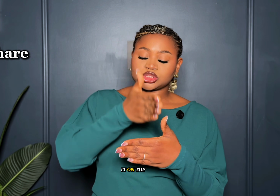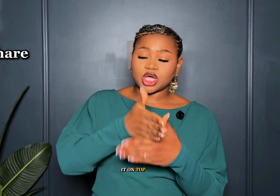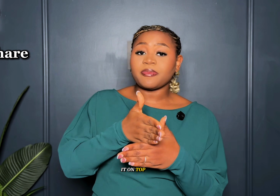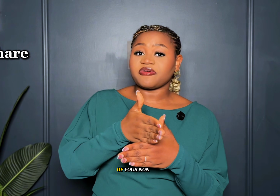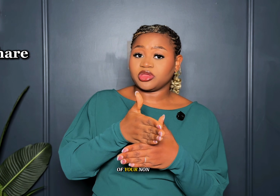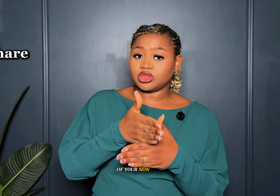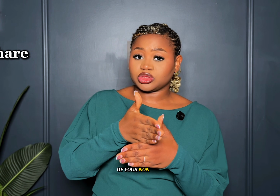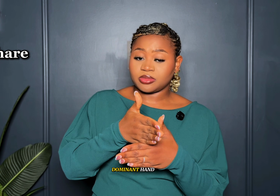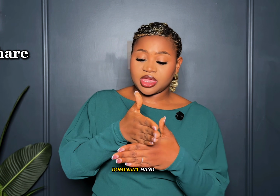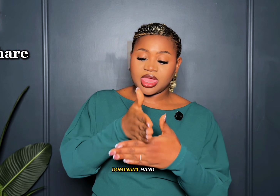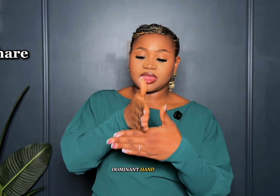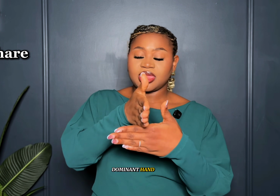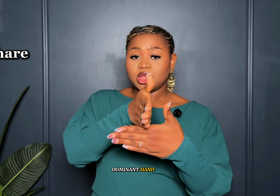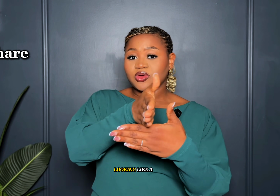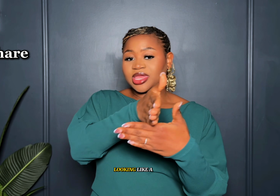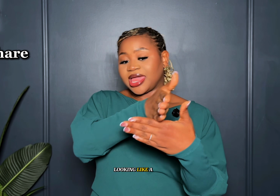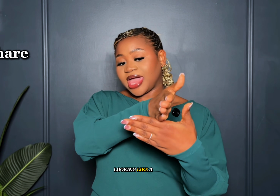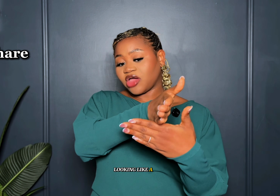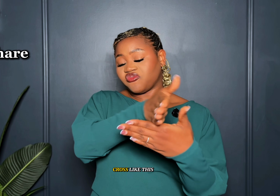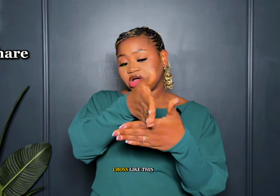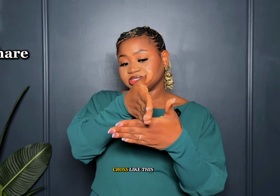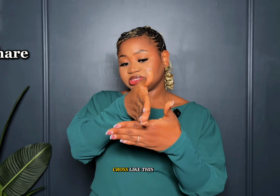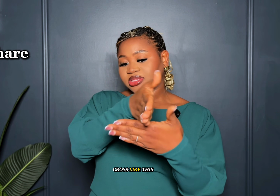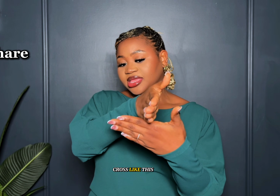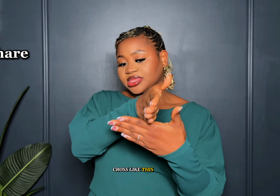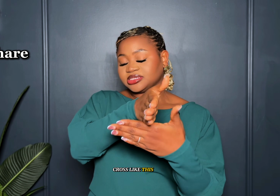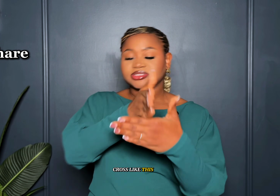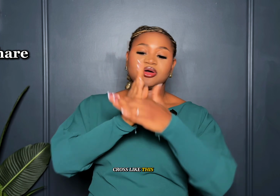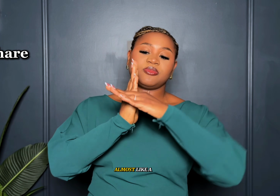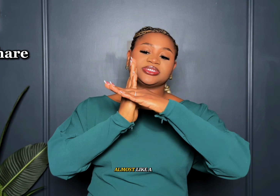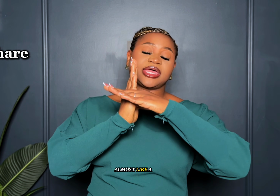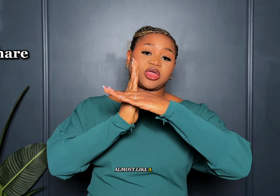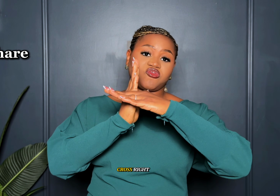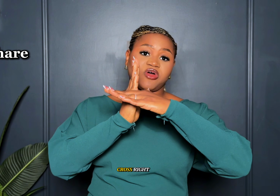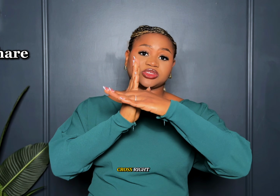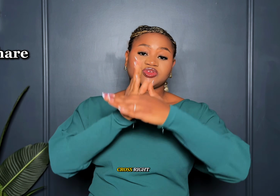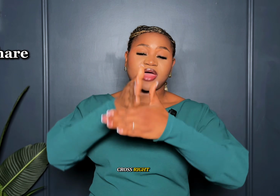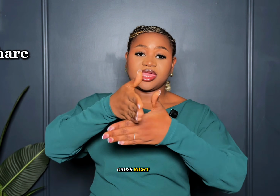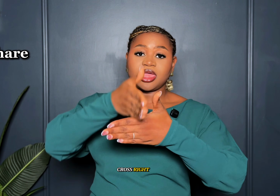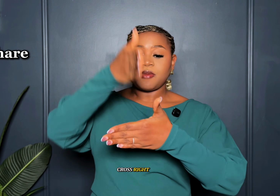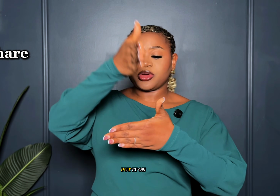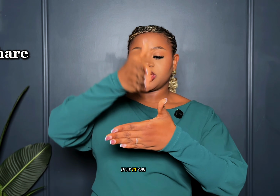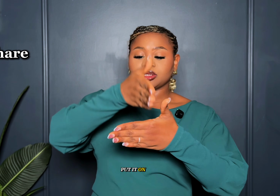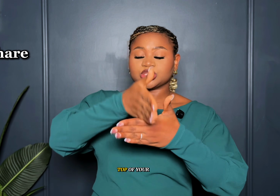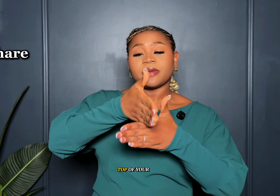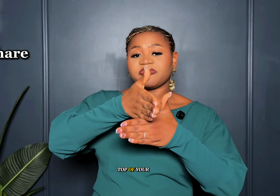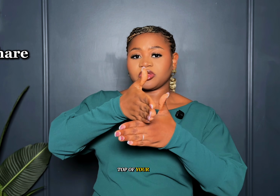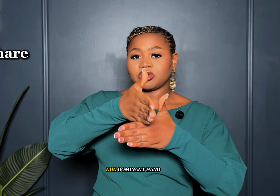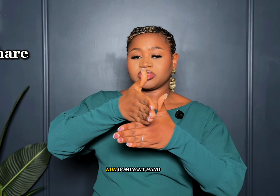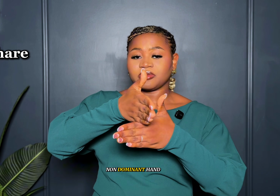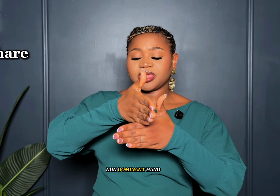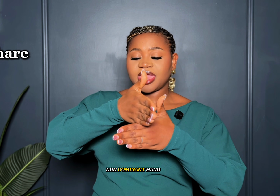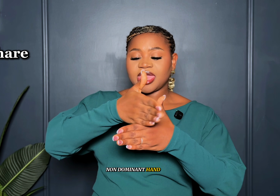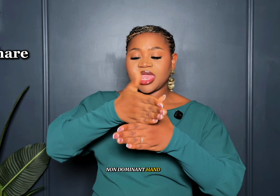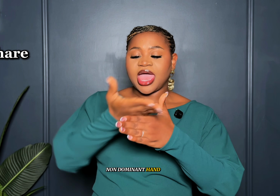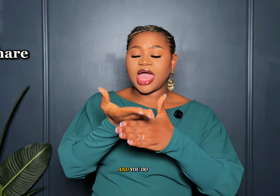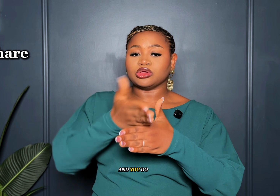top of your non-dominant hand, looking like a cross, like this. Almost like a cross, right? Put it on top of your non-dominant hand and you do